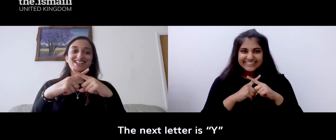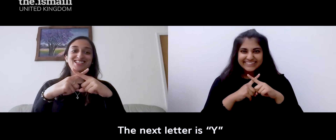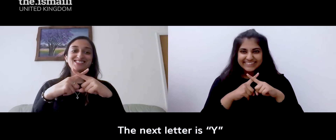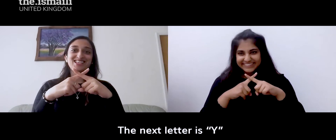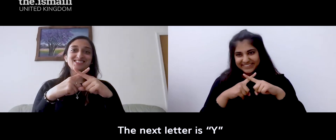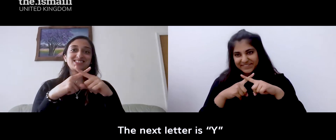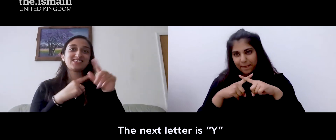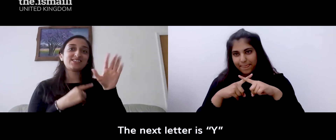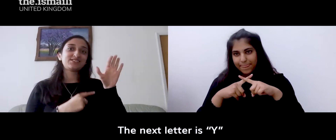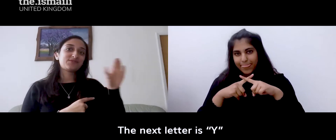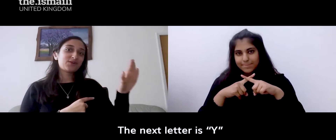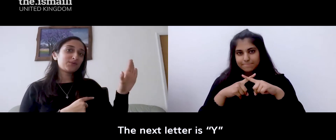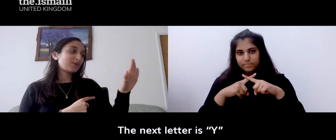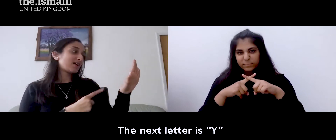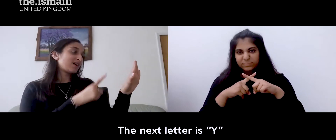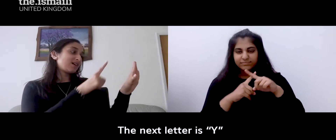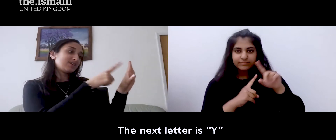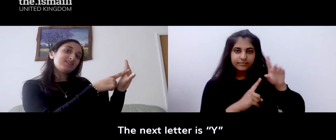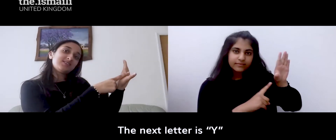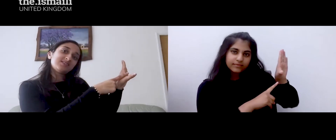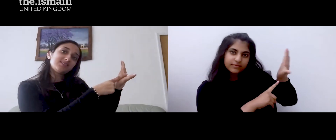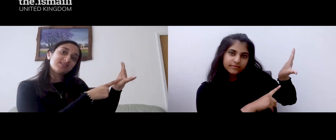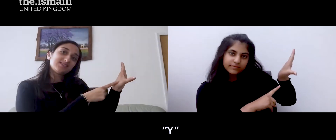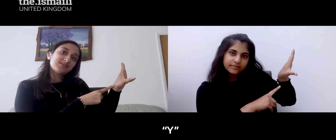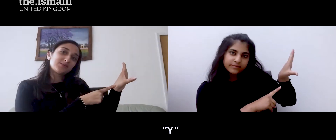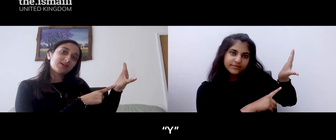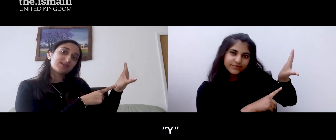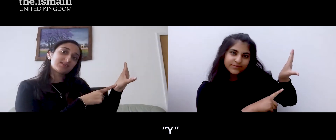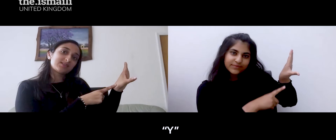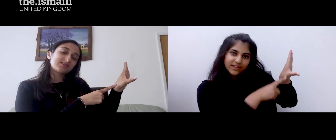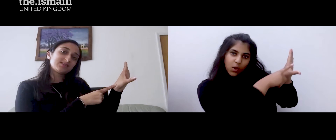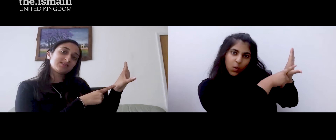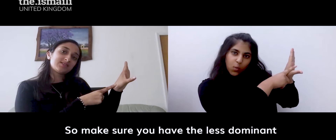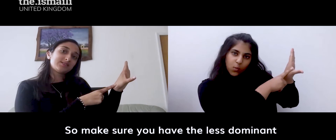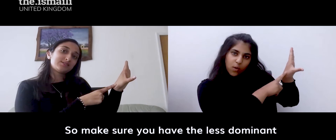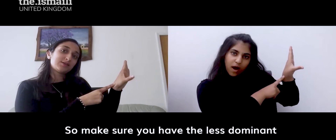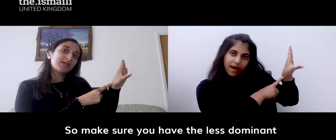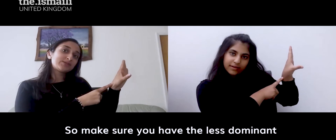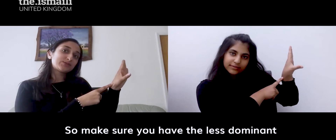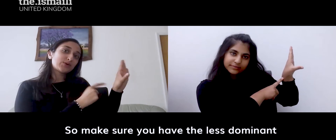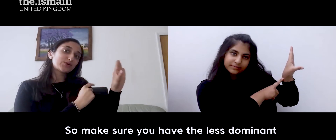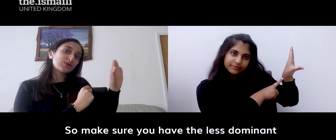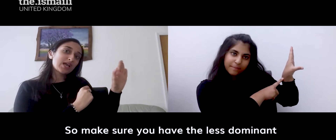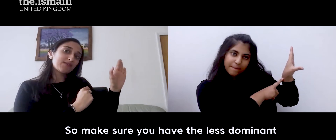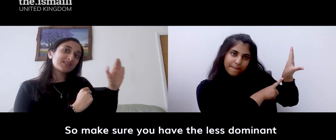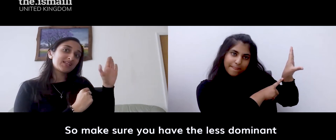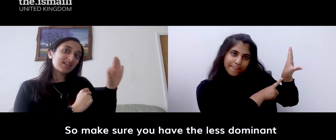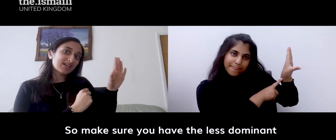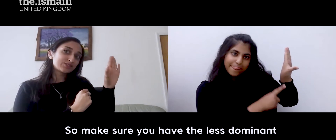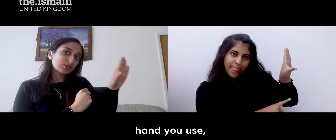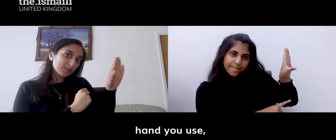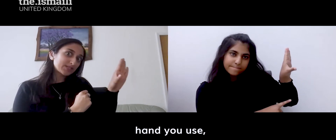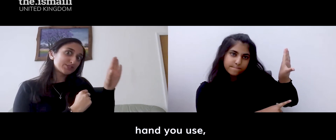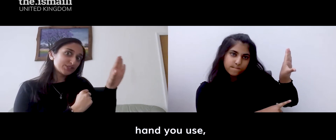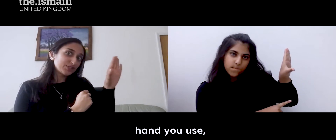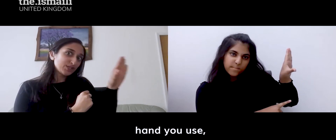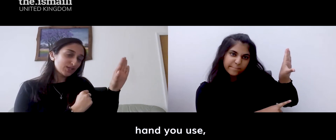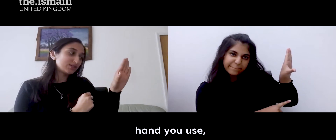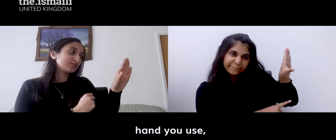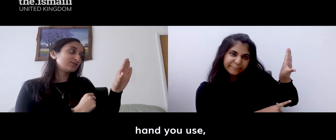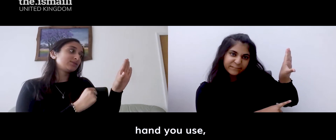And the next letter you've got Y. Y. So make sure you have the next